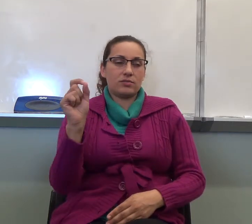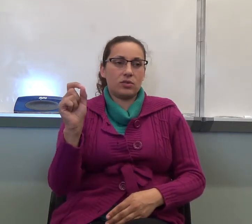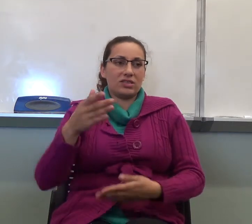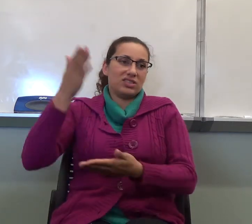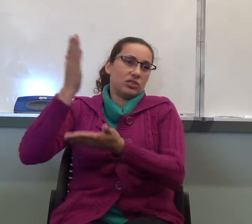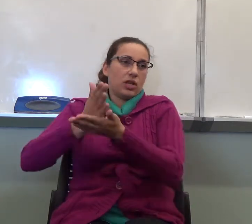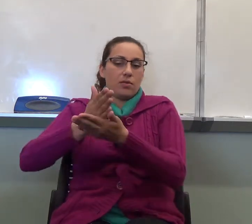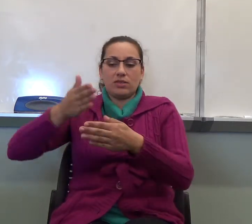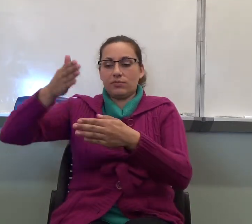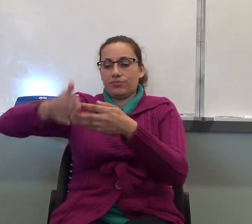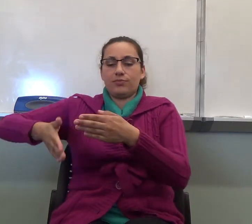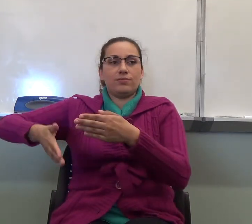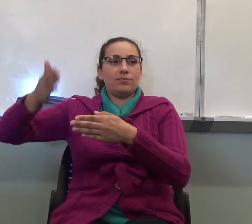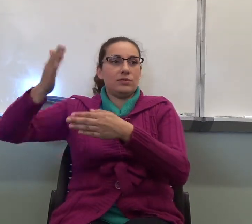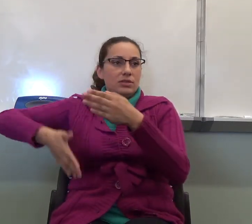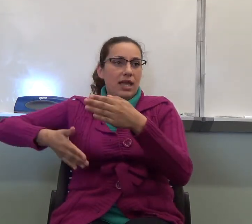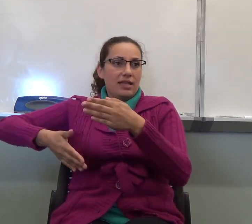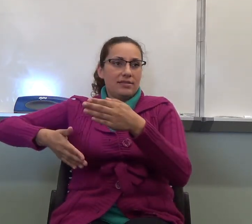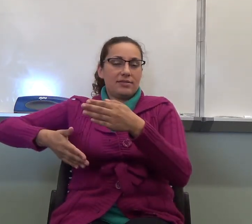And all terminating decimals are fractions.